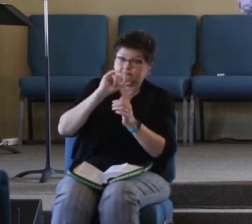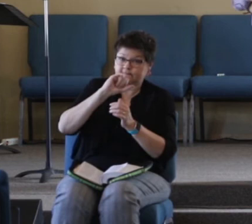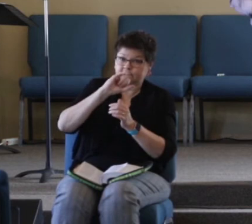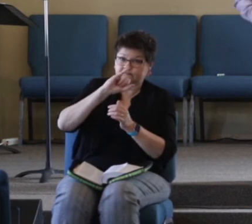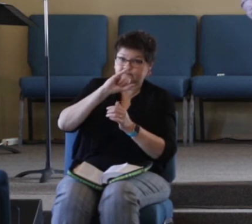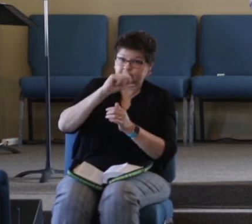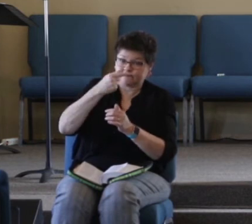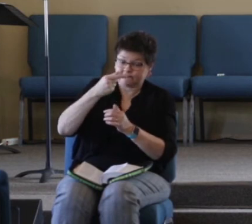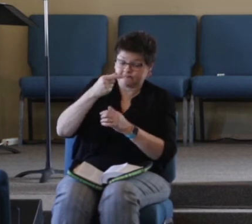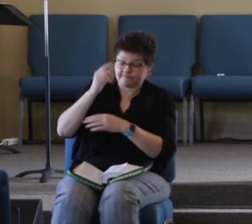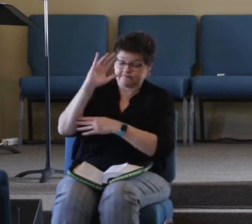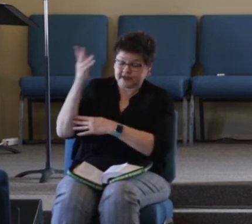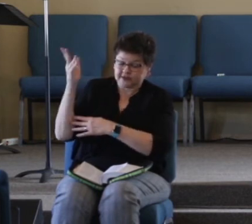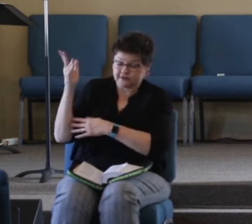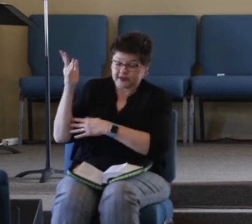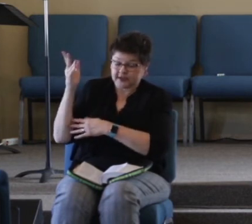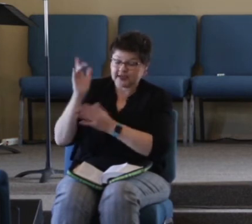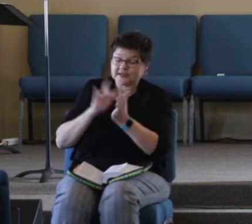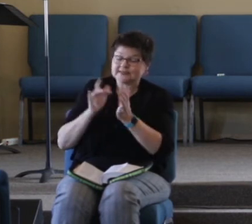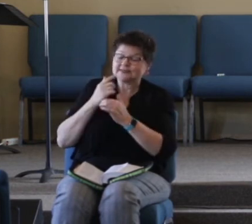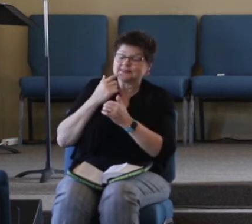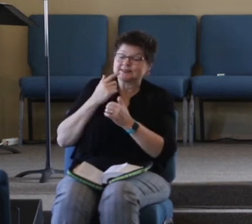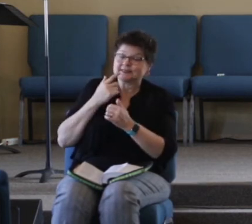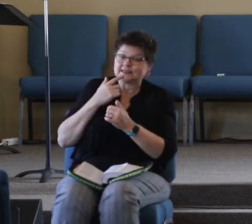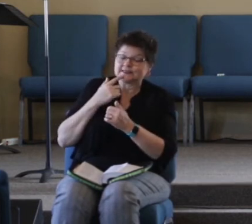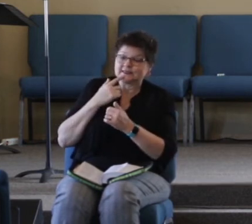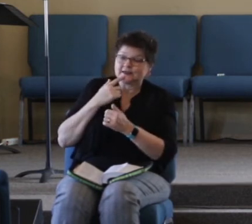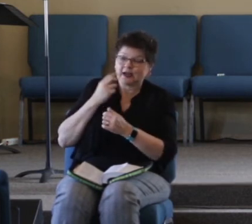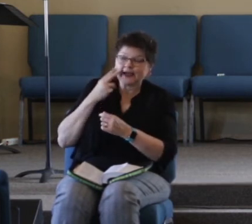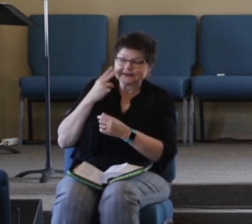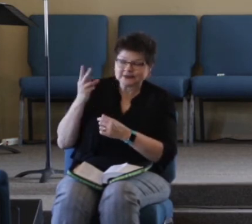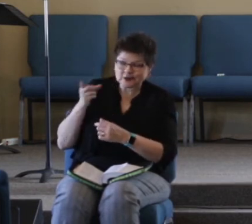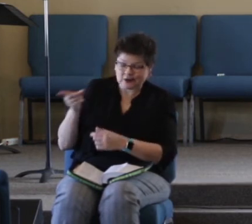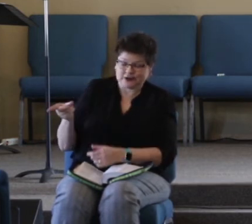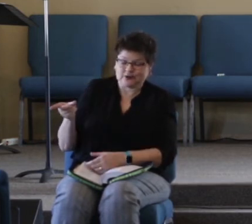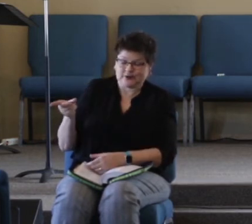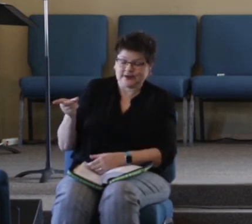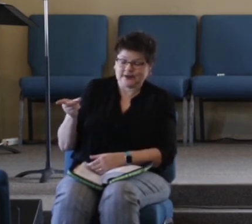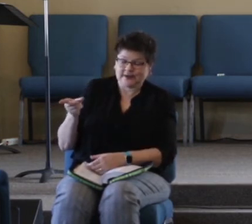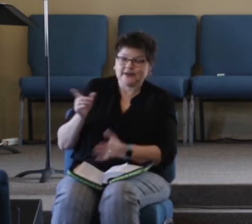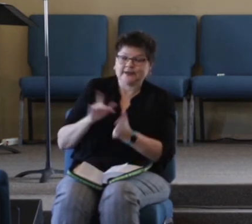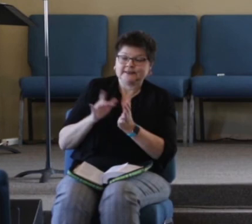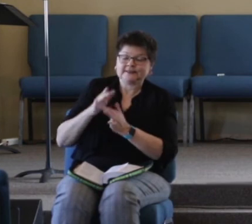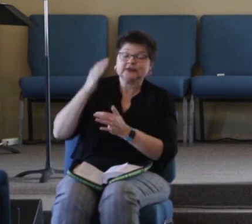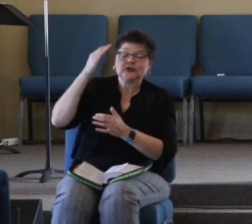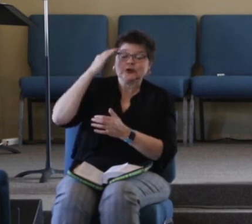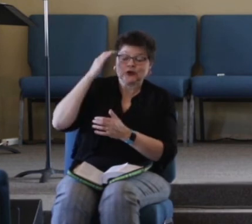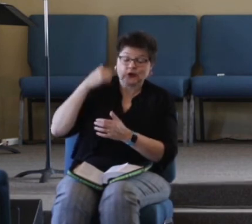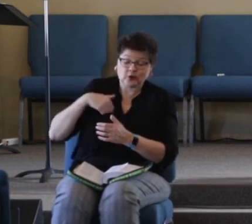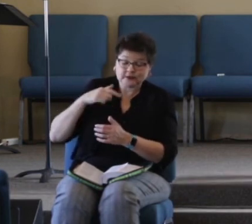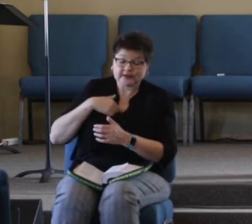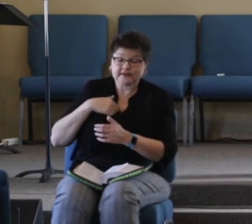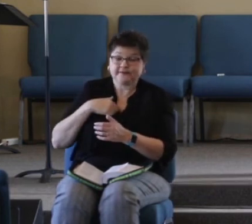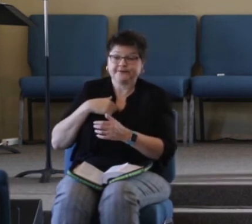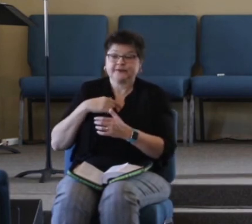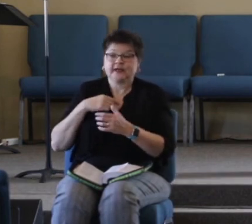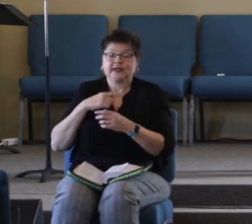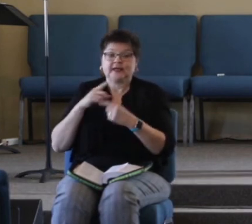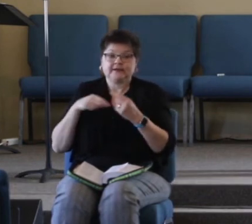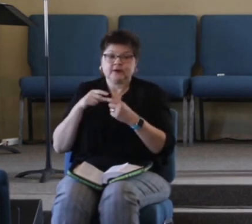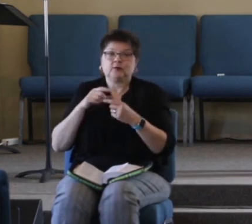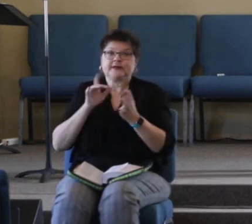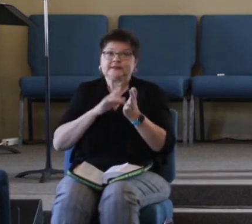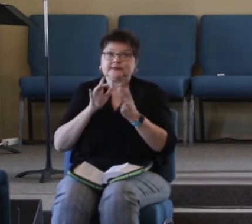How do you know me? I saw you. Jesus sees us. He knows us. Even when he was in the flesh, he